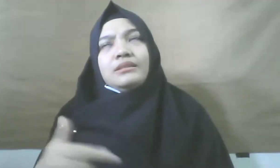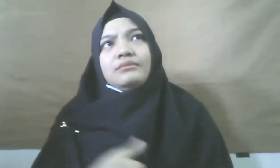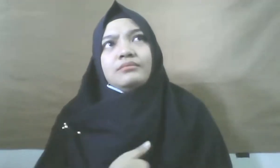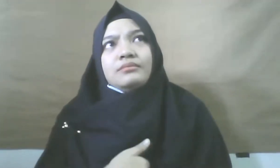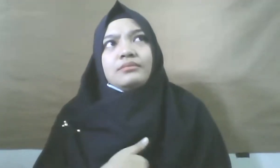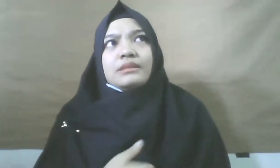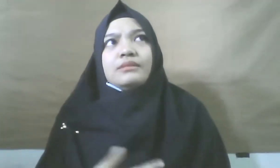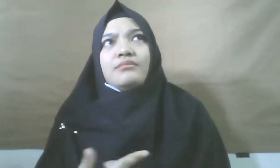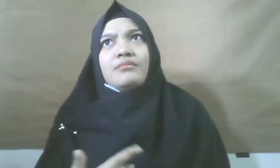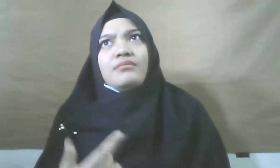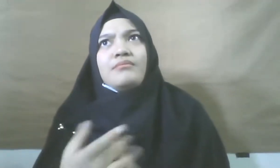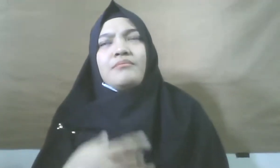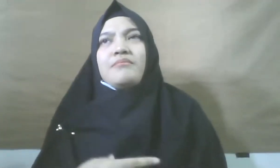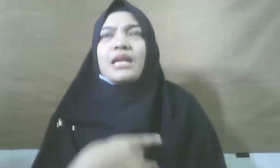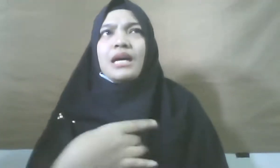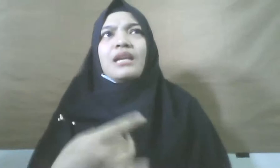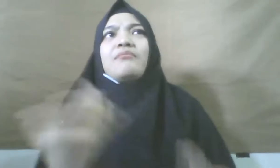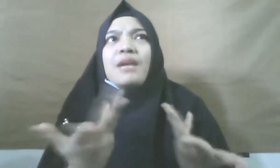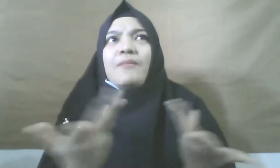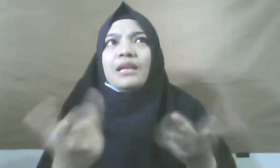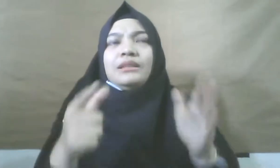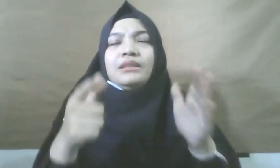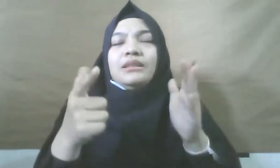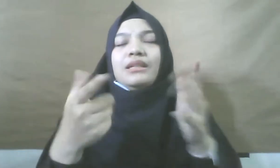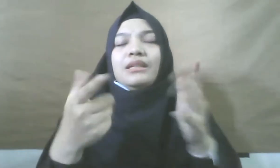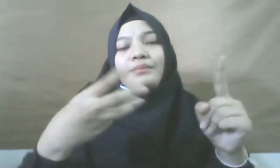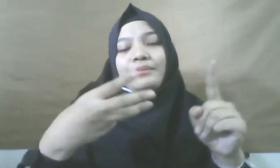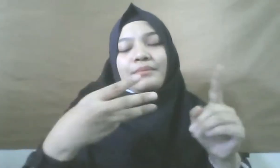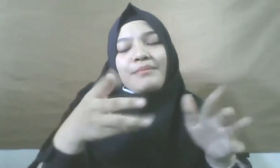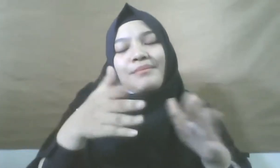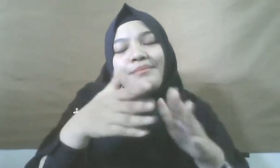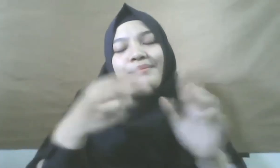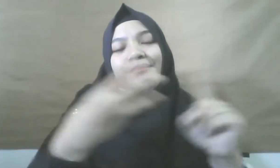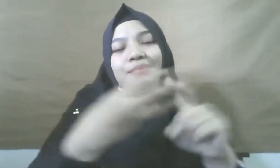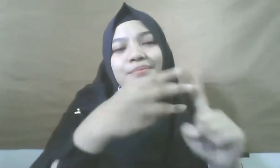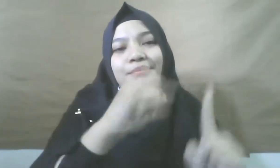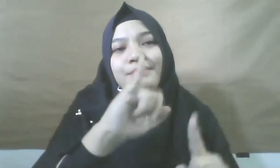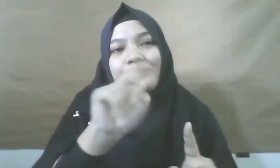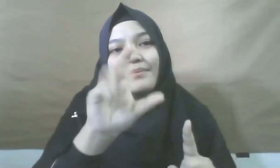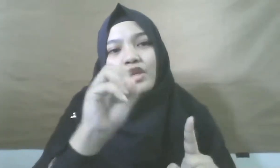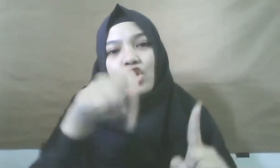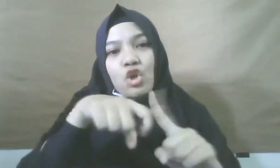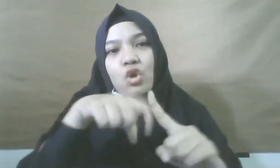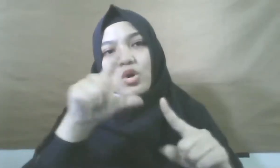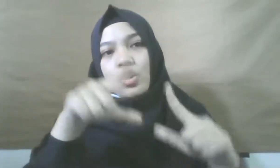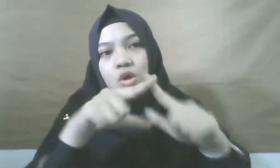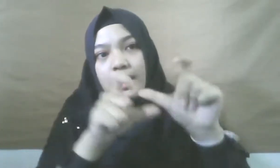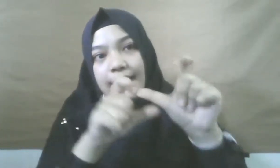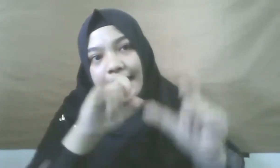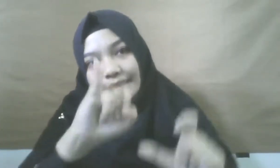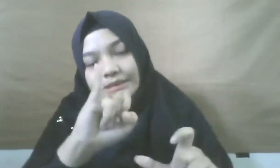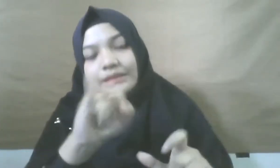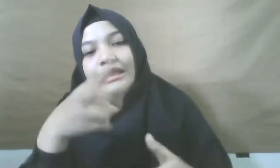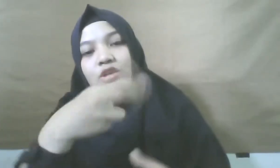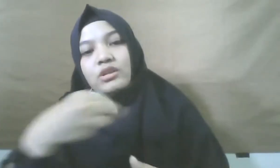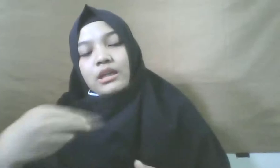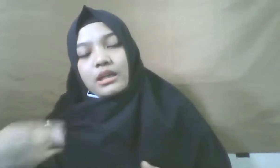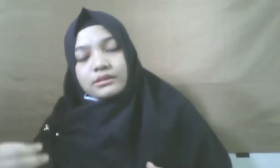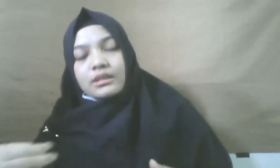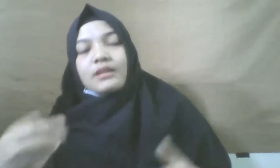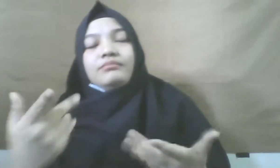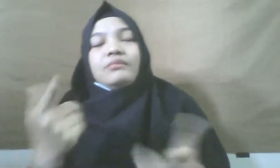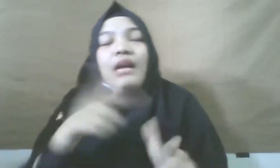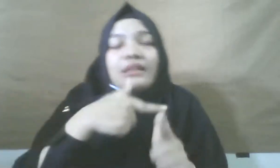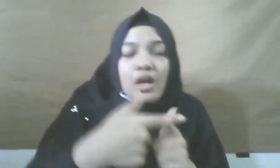in Indonesia, that from Ministry of Health, then public health offices, or Dinas